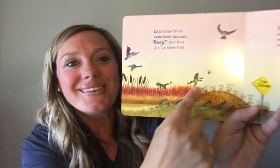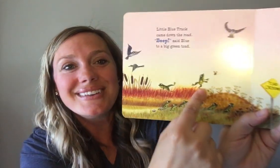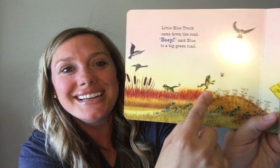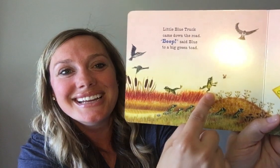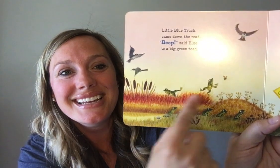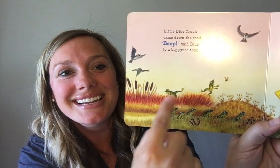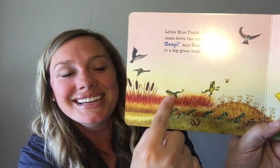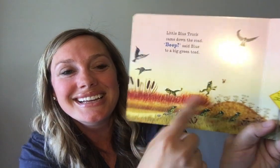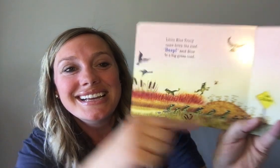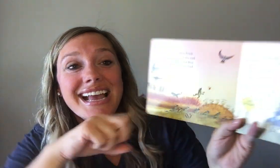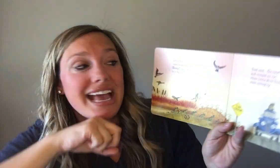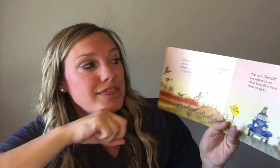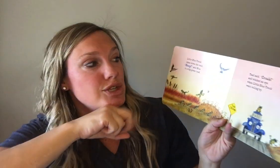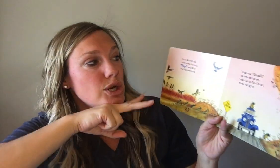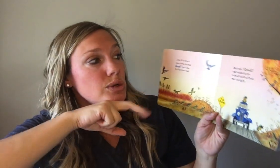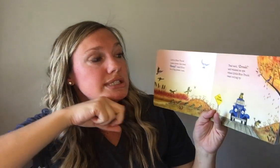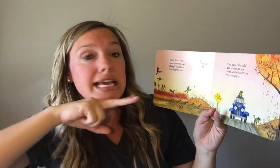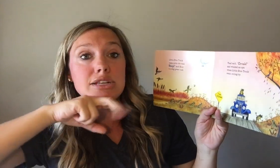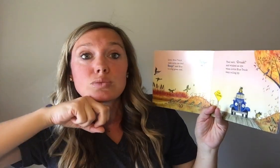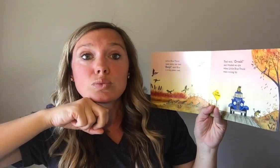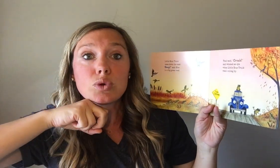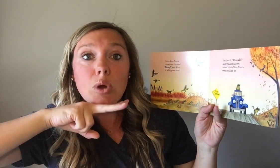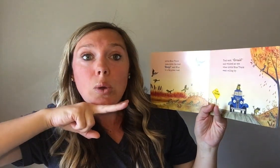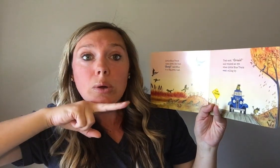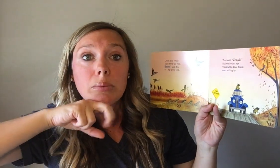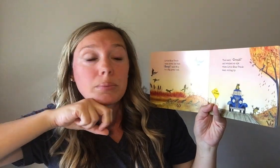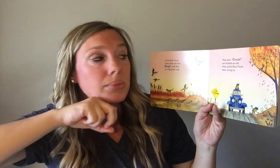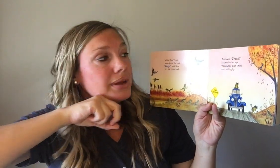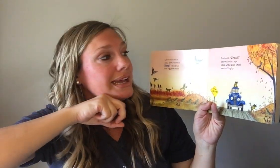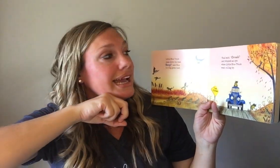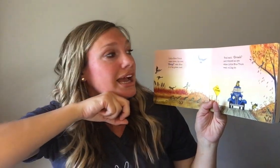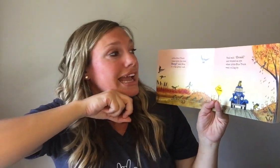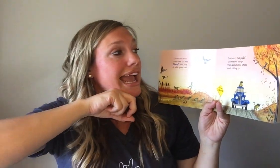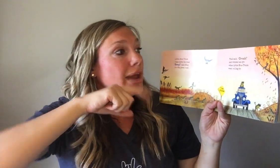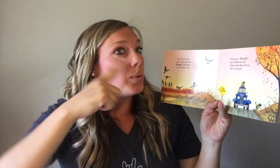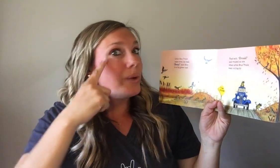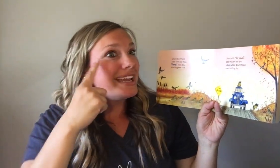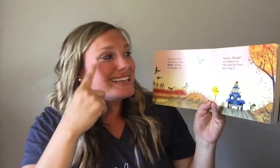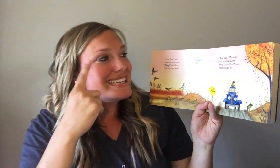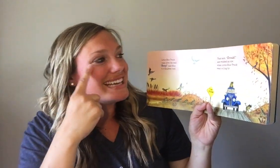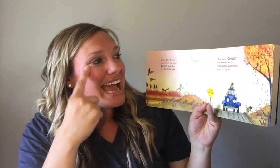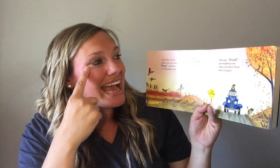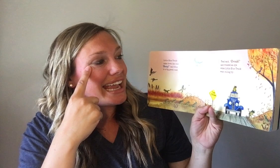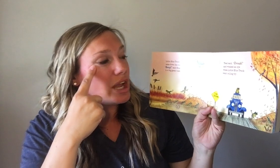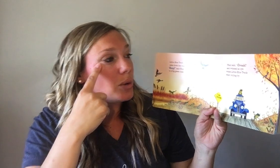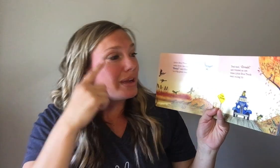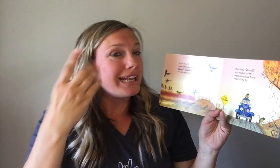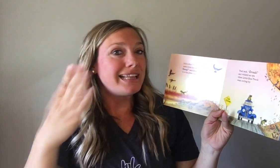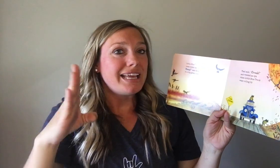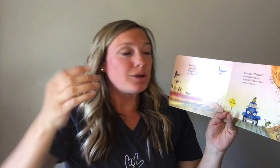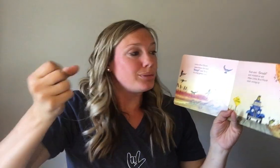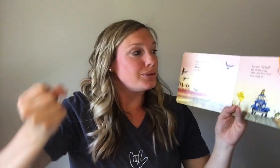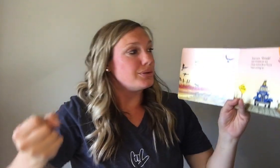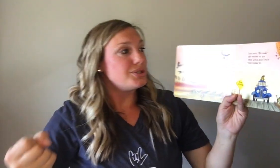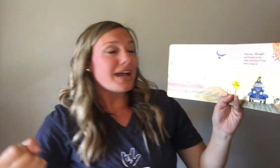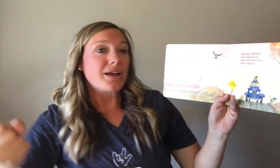toad. And the toad says, croak. And winked an eye when little blue truck